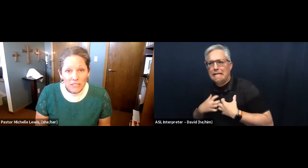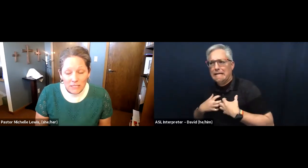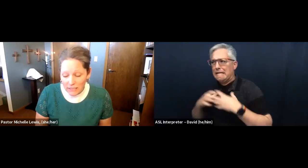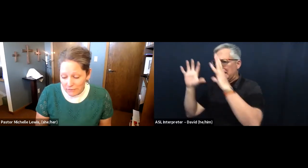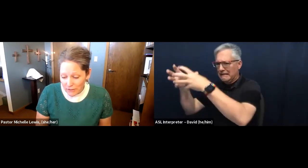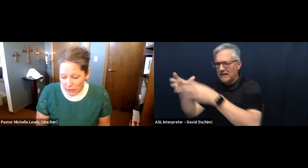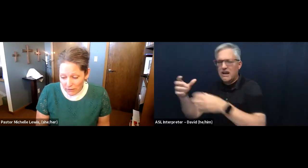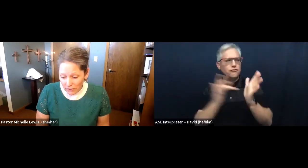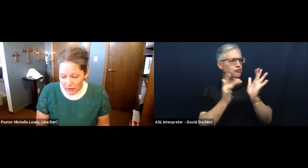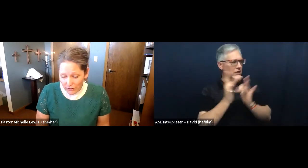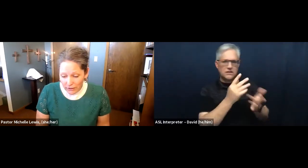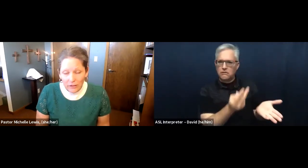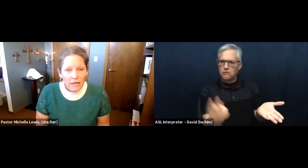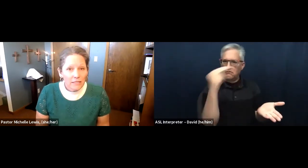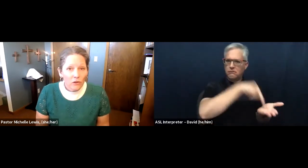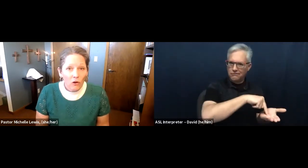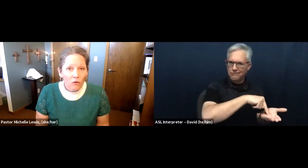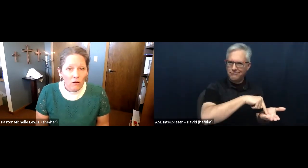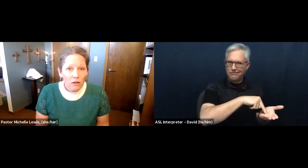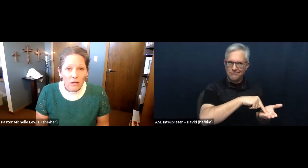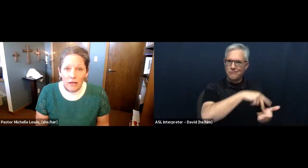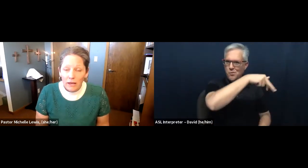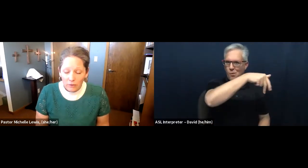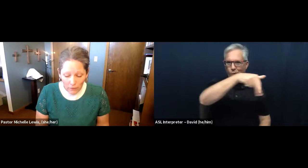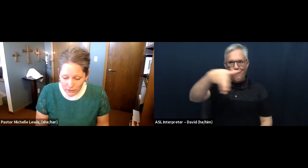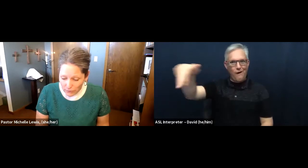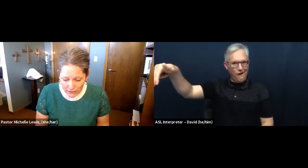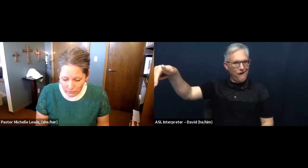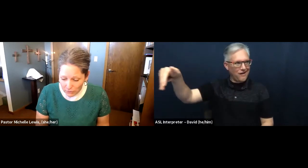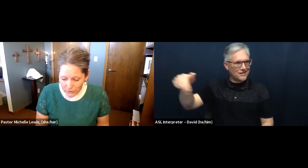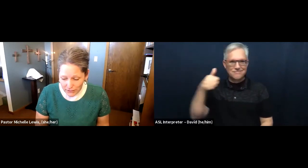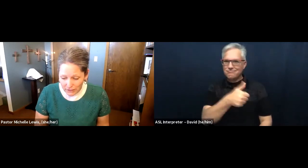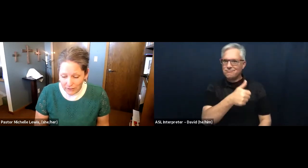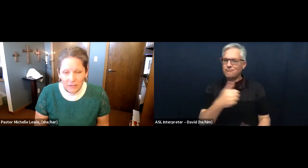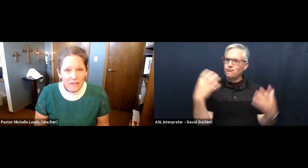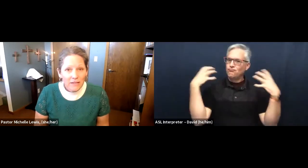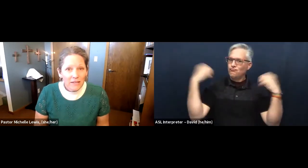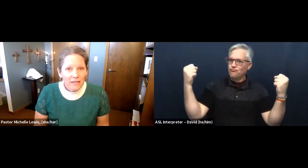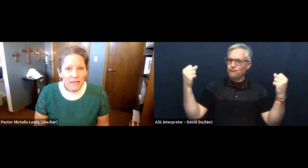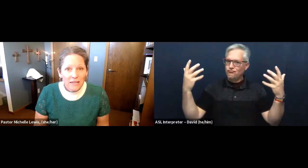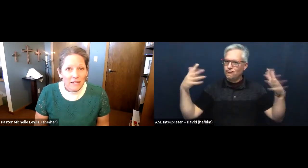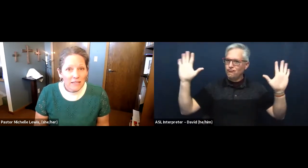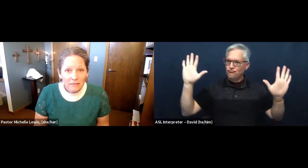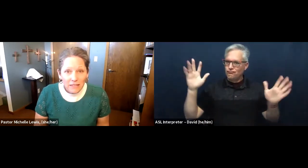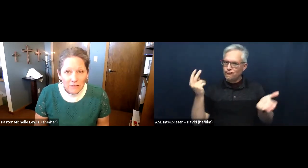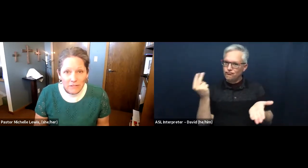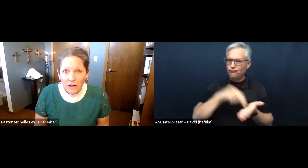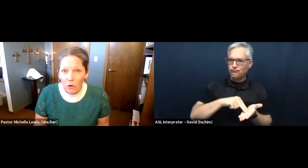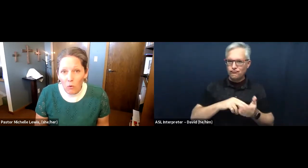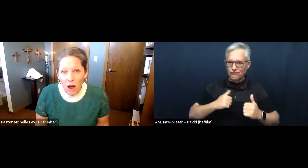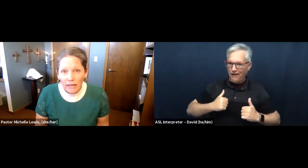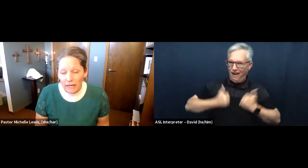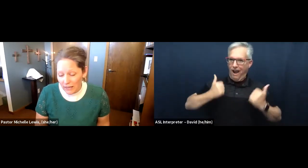But Jesus leaves the graveyard as a whole resurrected person. He